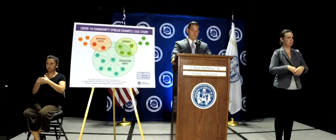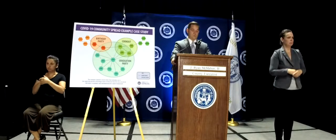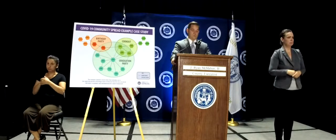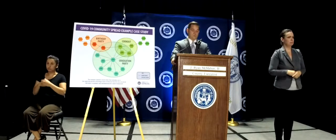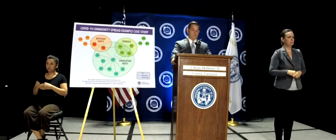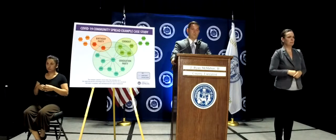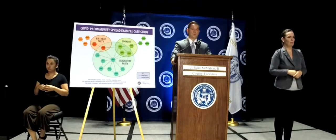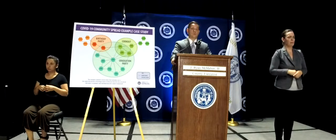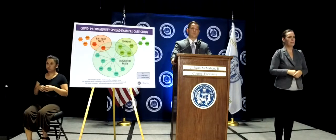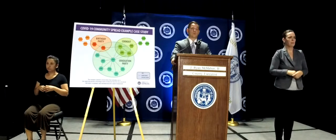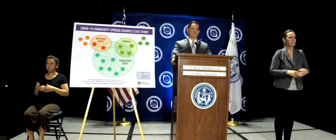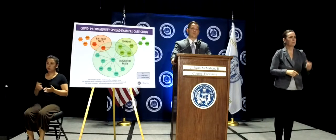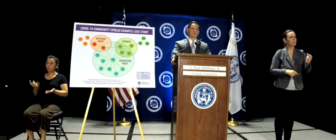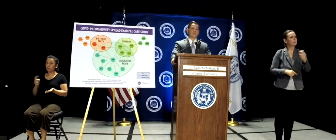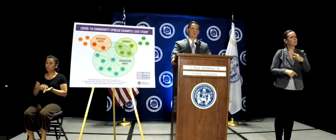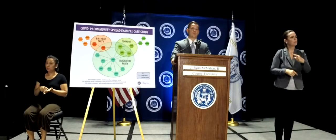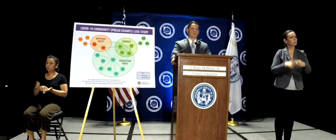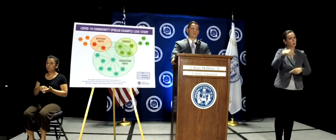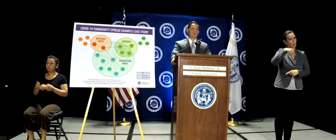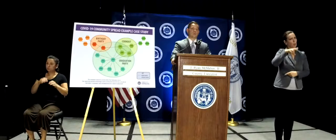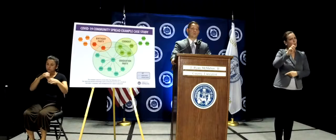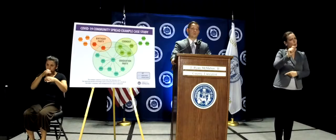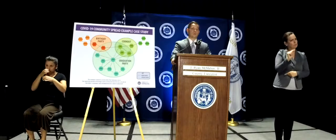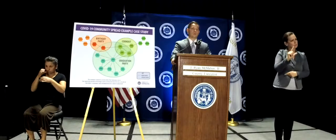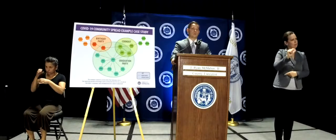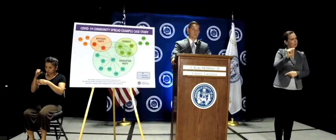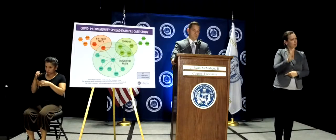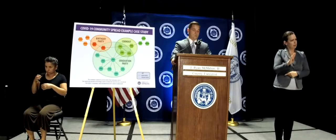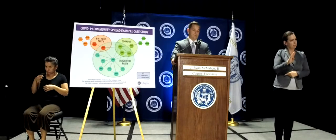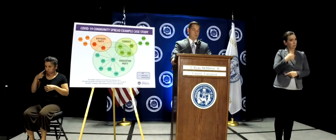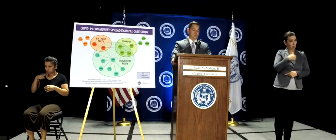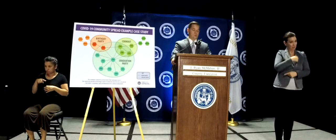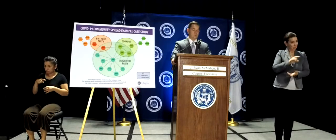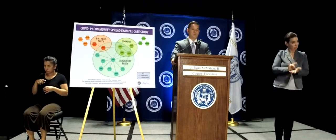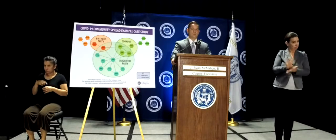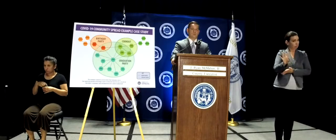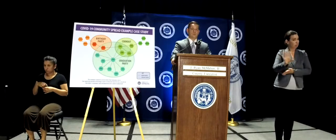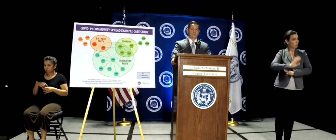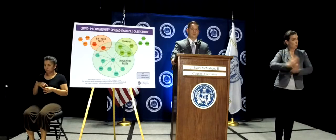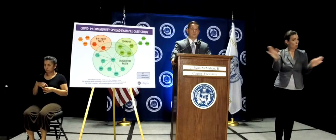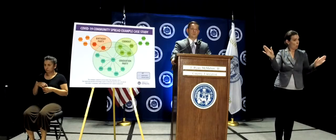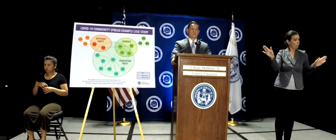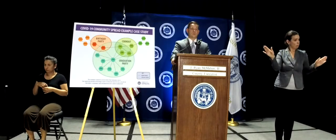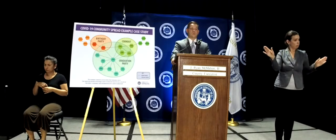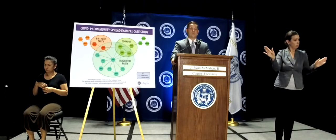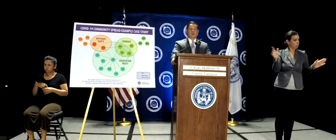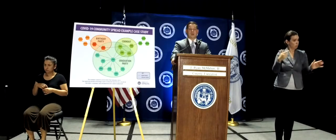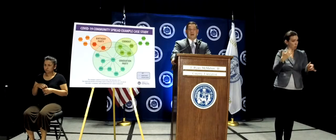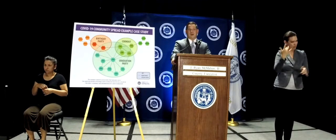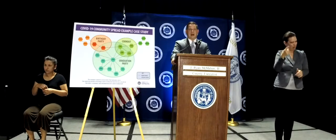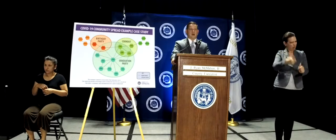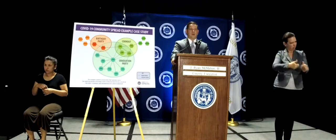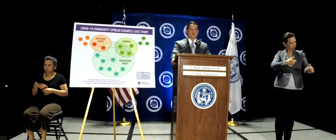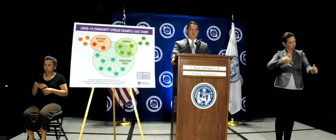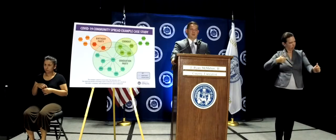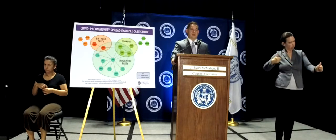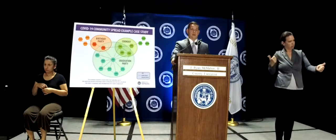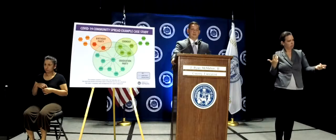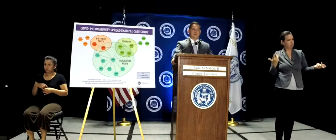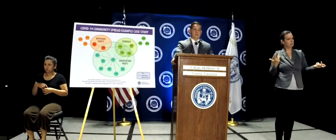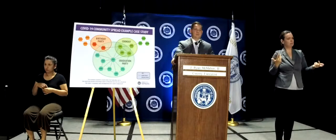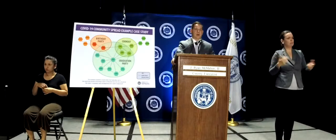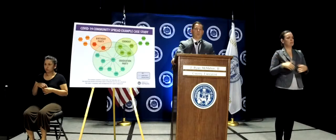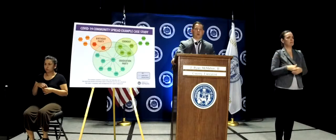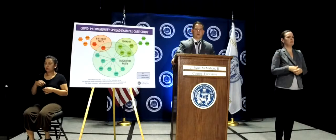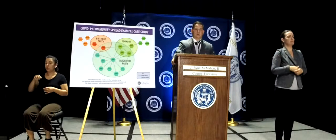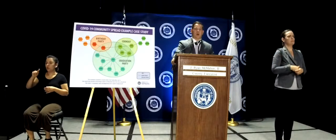delays initially in the pandemic, but now it seems that Quest is back involved with the health center and again causing the delays. When did they come back into the Yeah, picture? they're not causing the